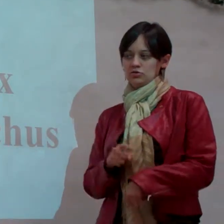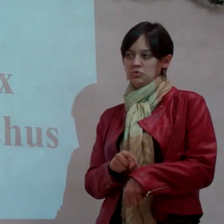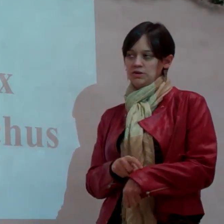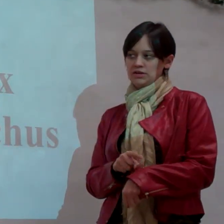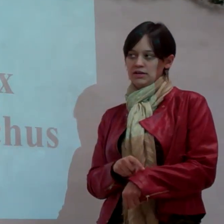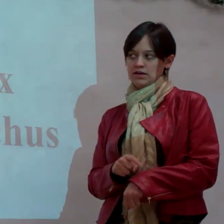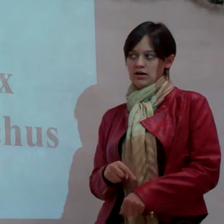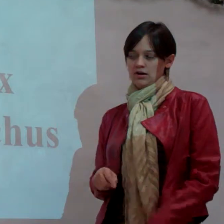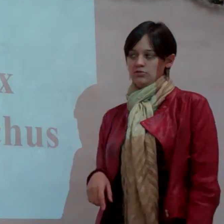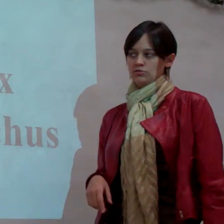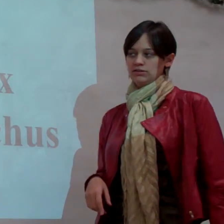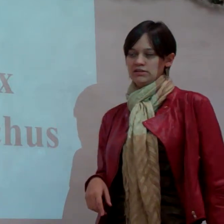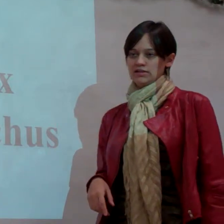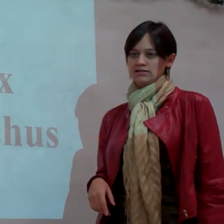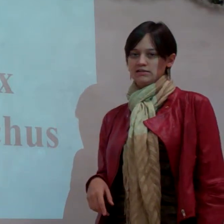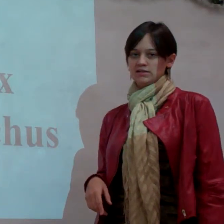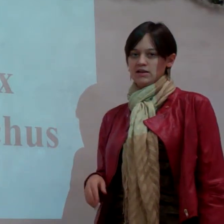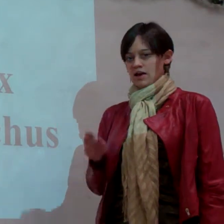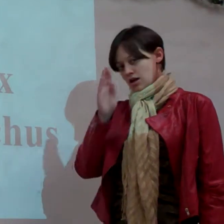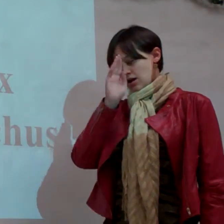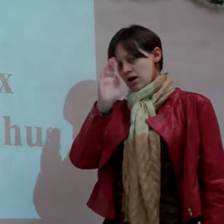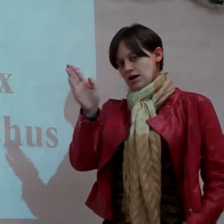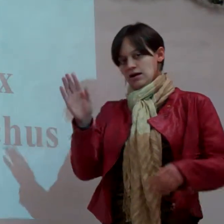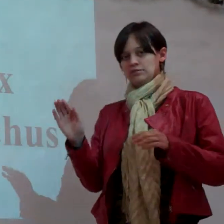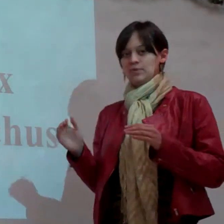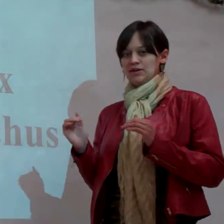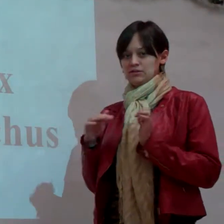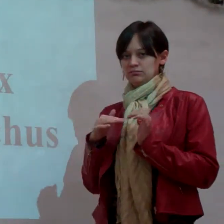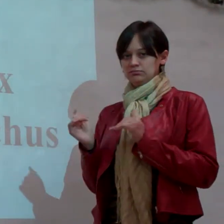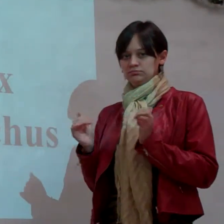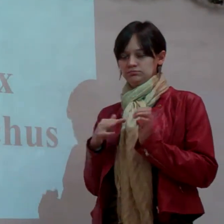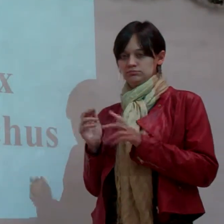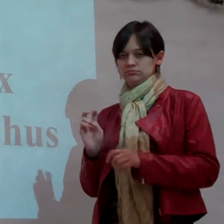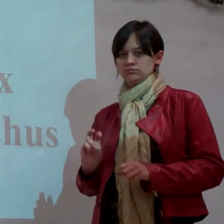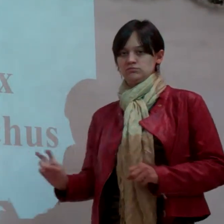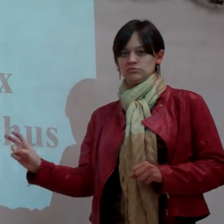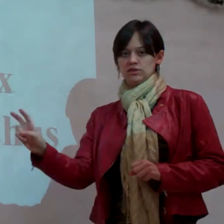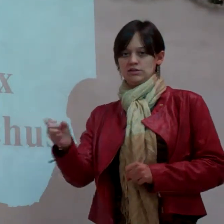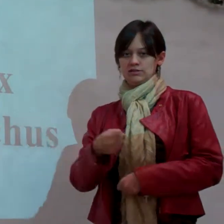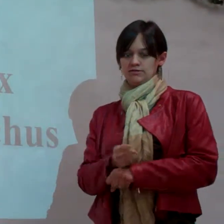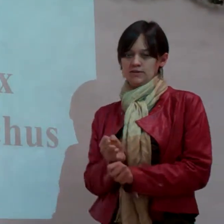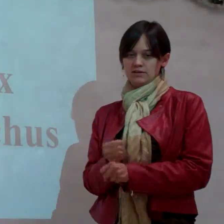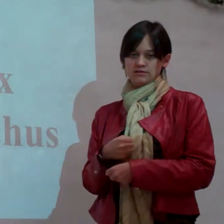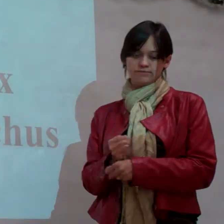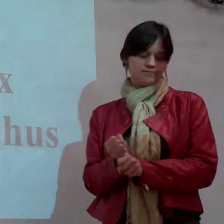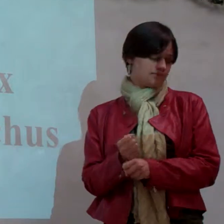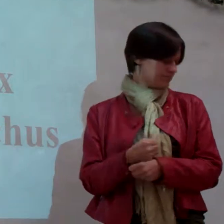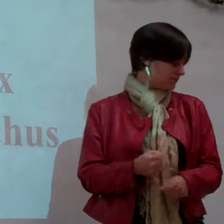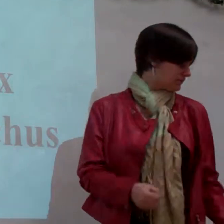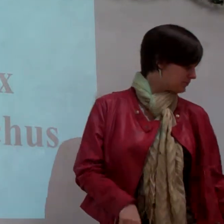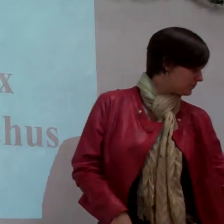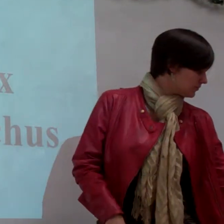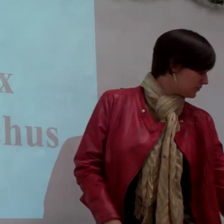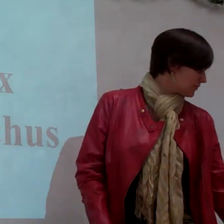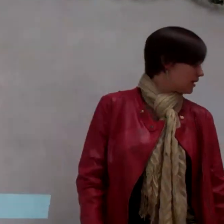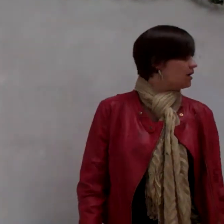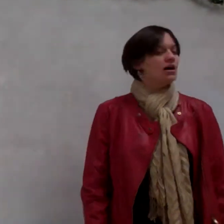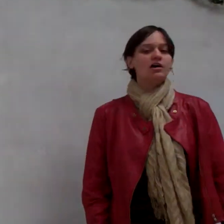ubi Ulysses ad bellum iter vacet.